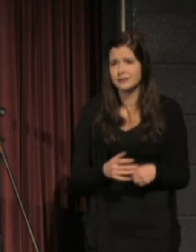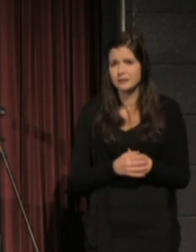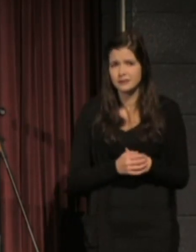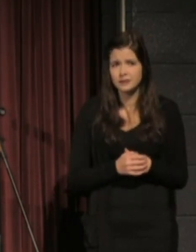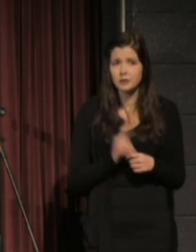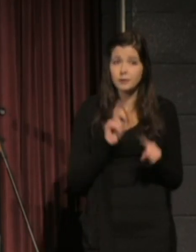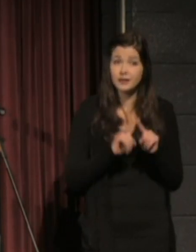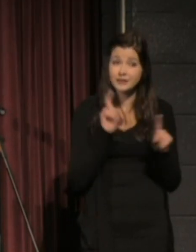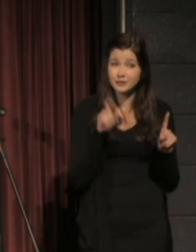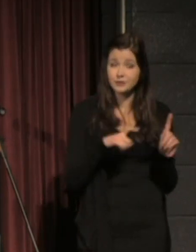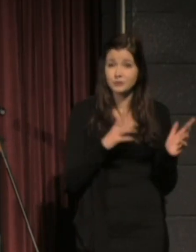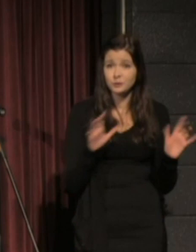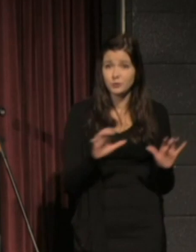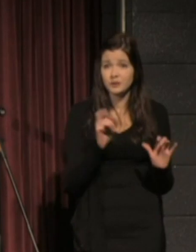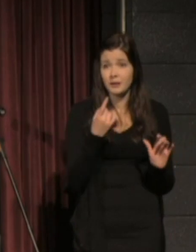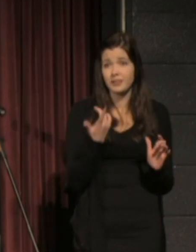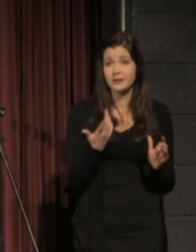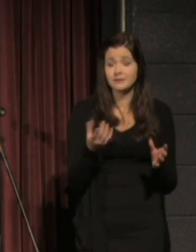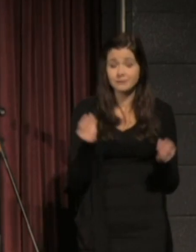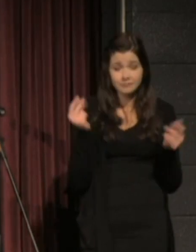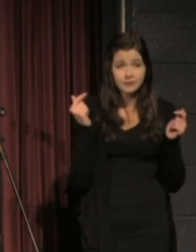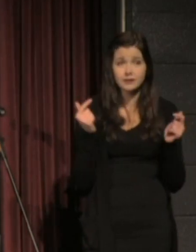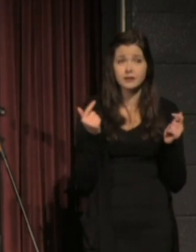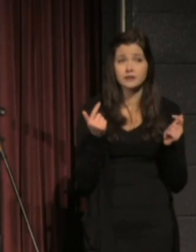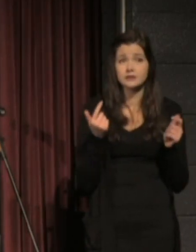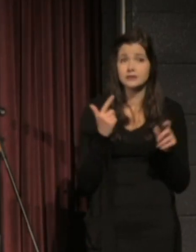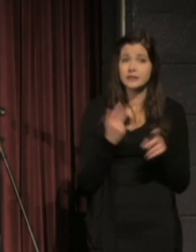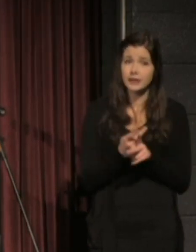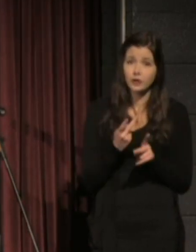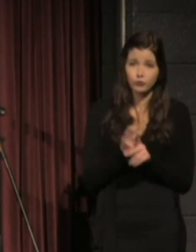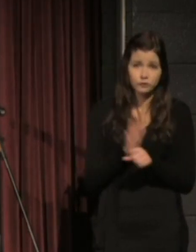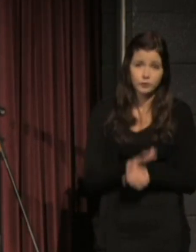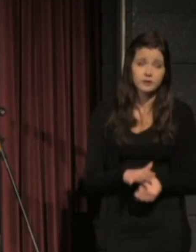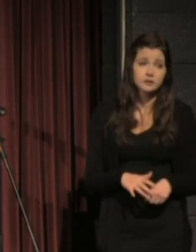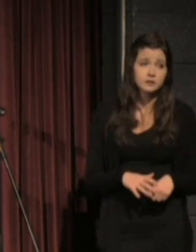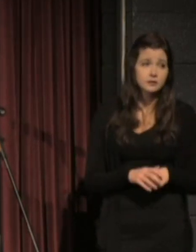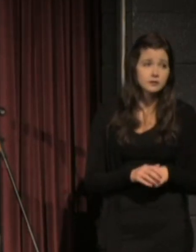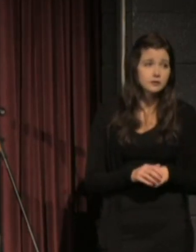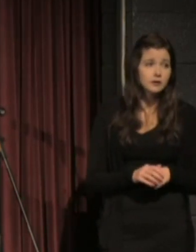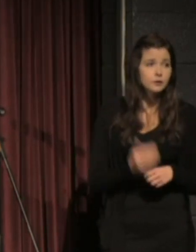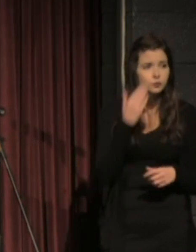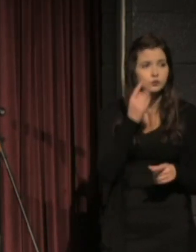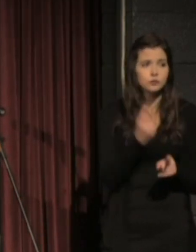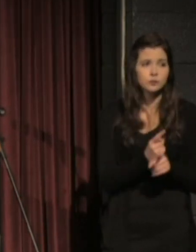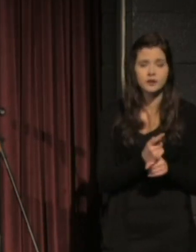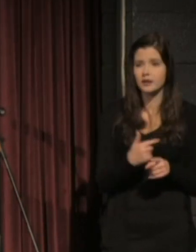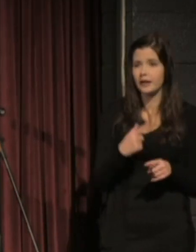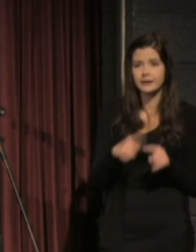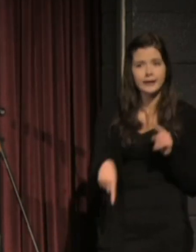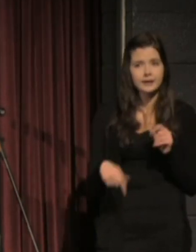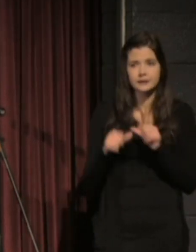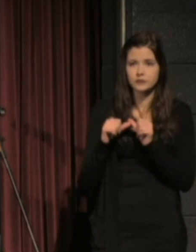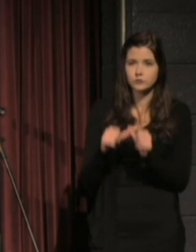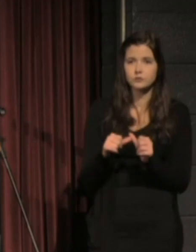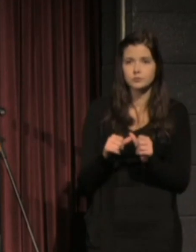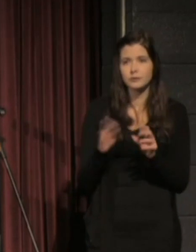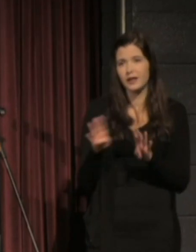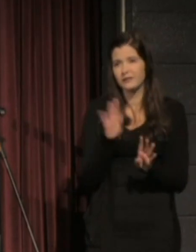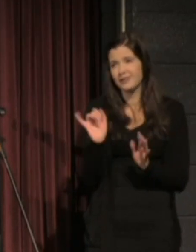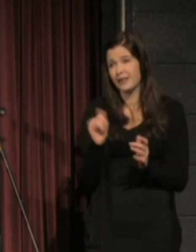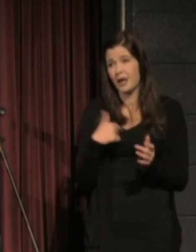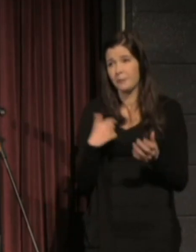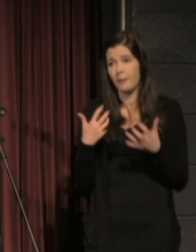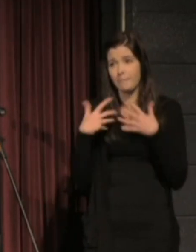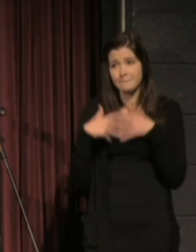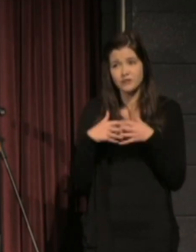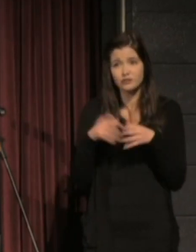that I needed to do something immediately to deal with my stress. I knew she was right, and I couldn't go on acting as though I were a machine